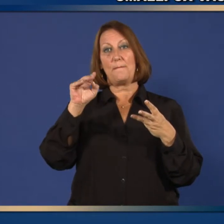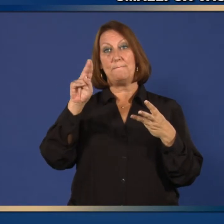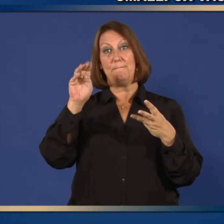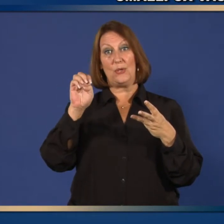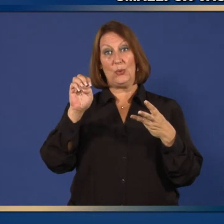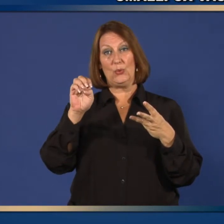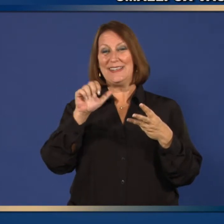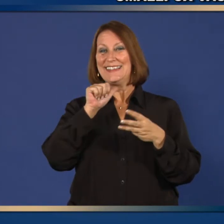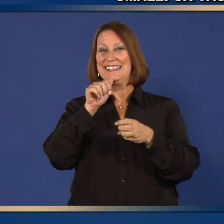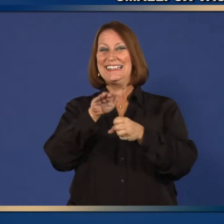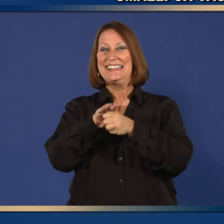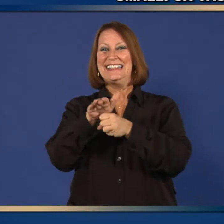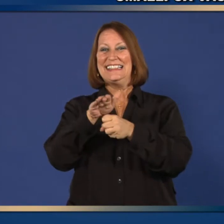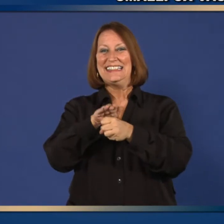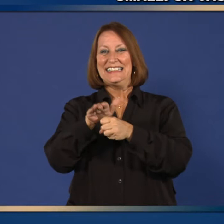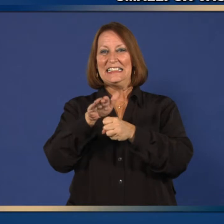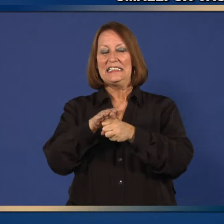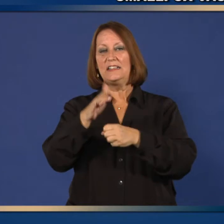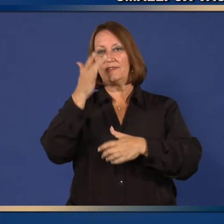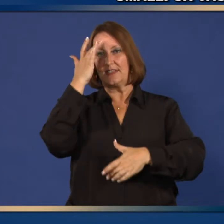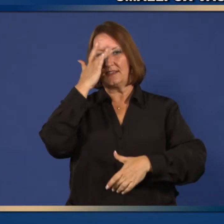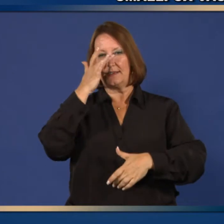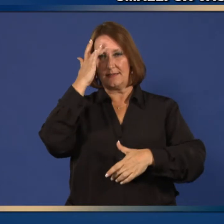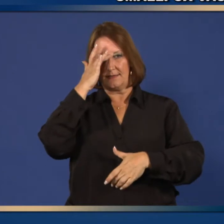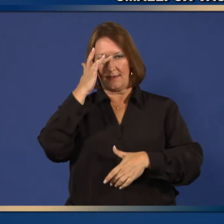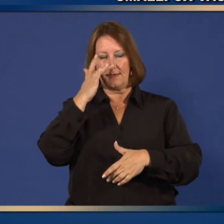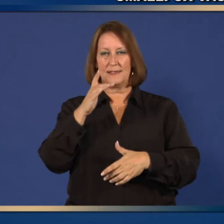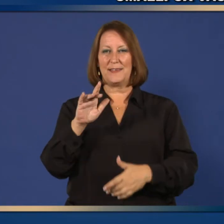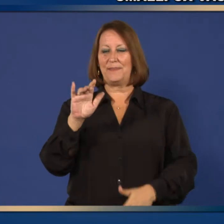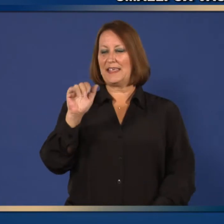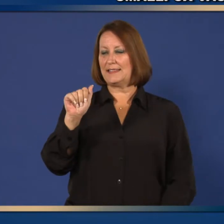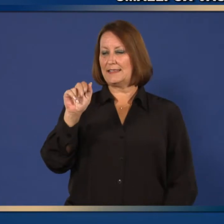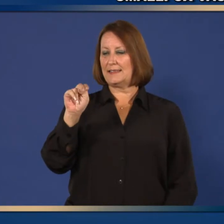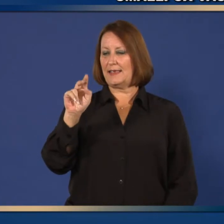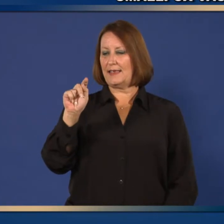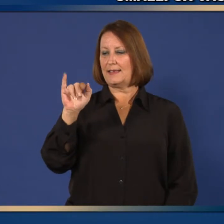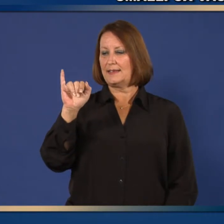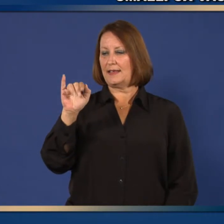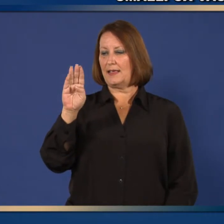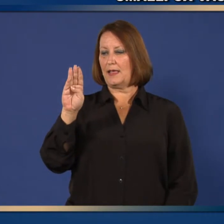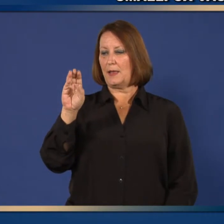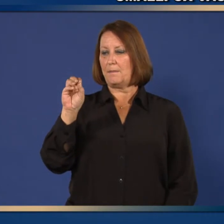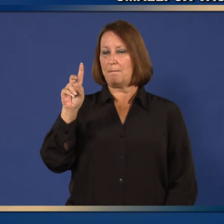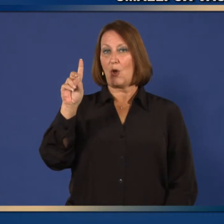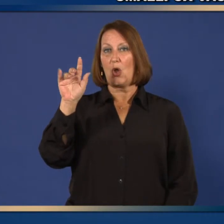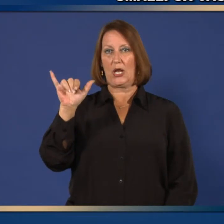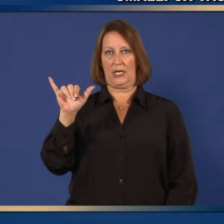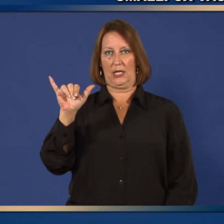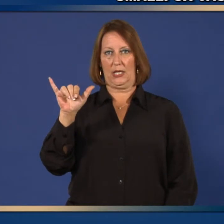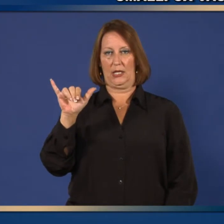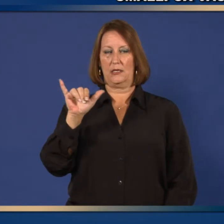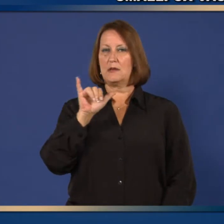humoral or antibody immunity problems, such as